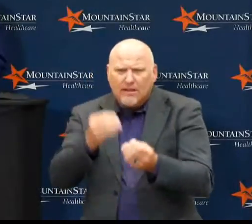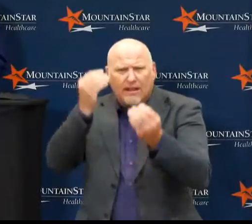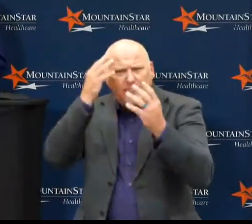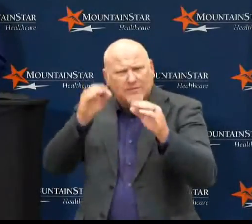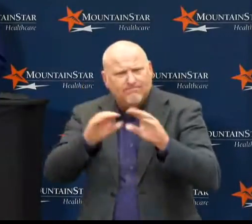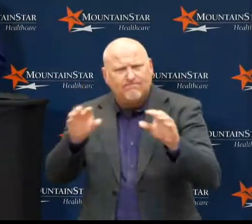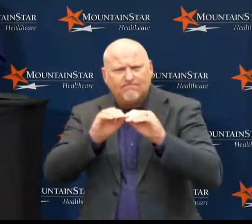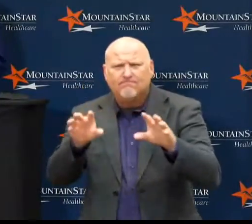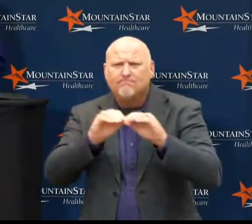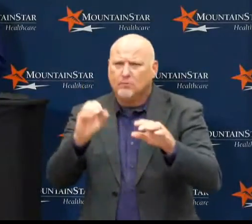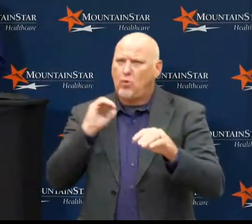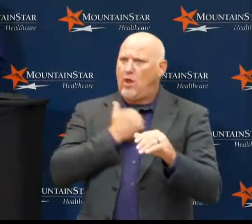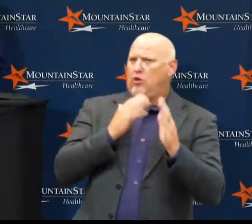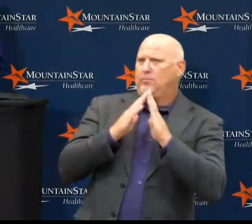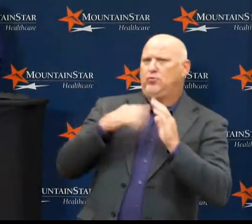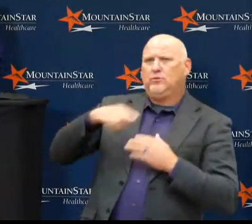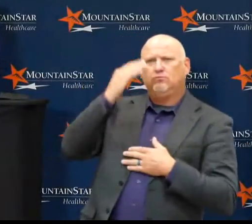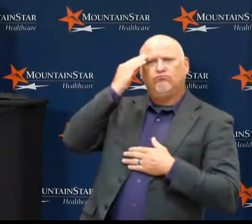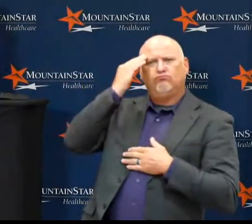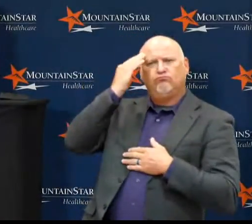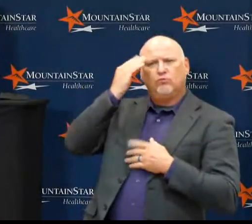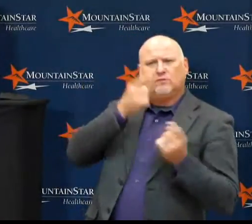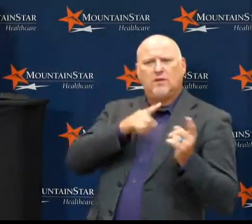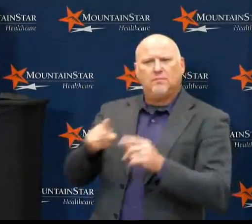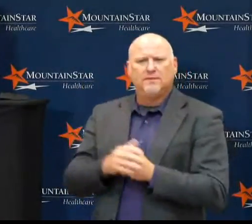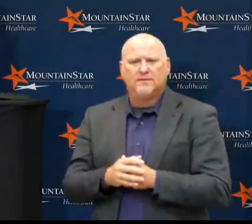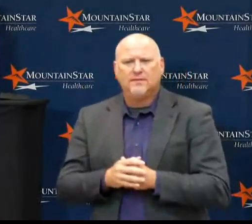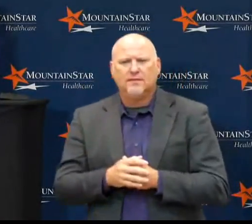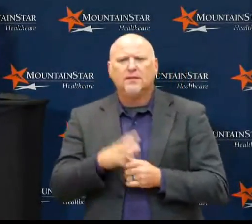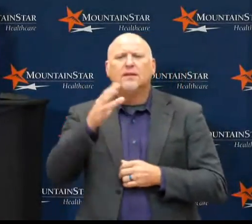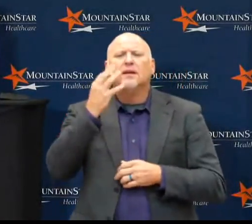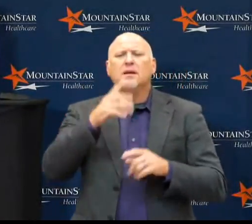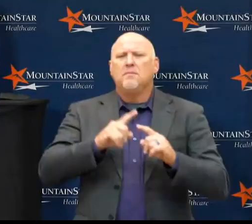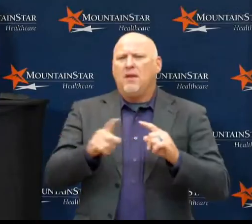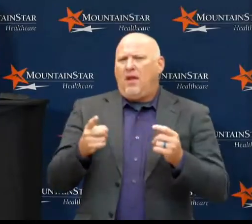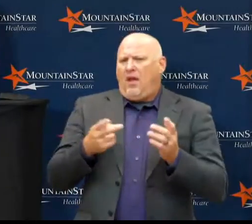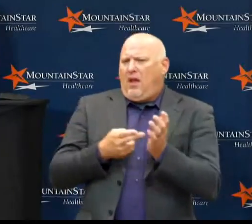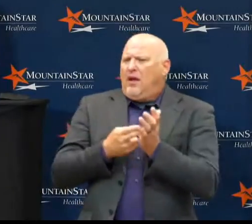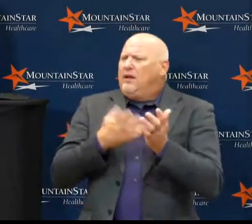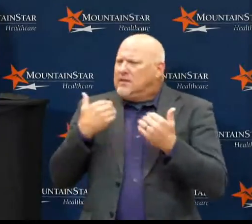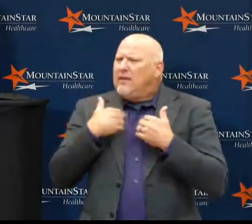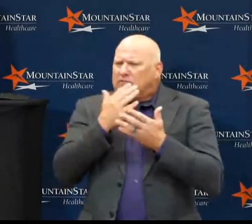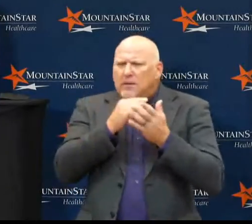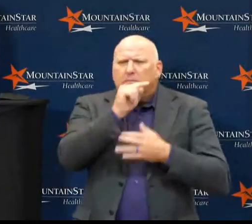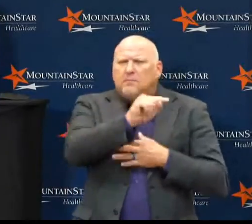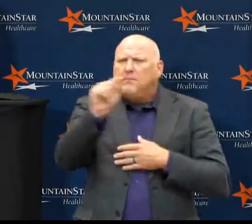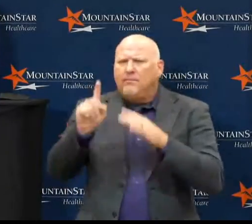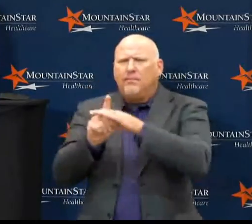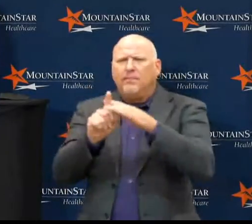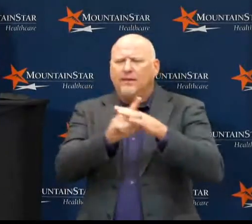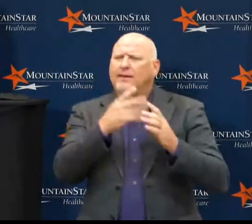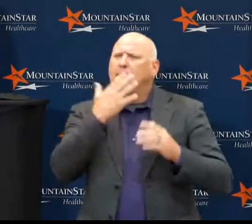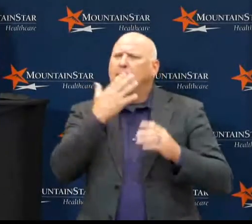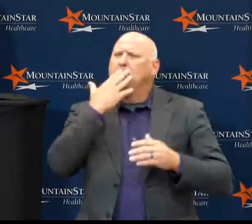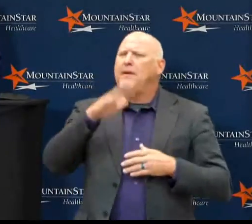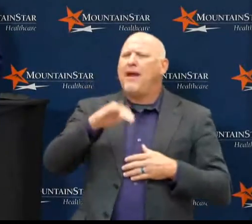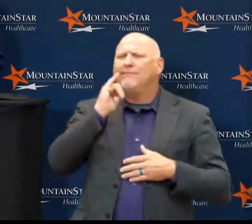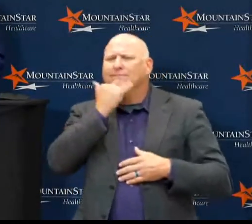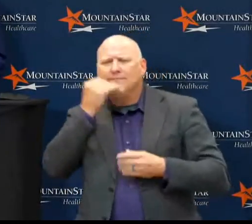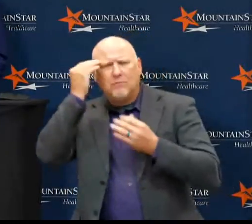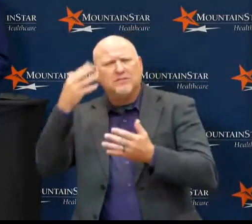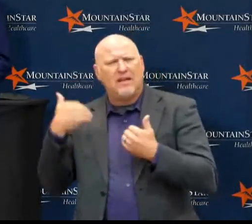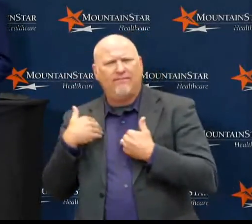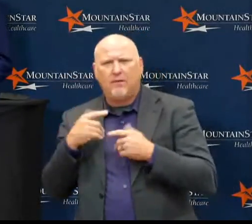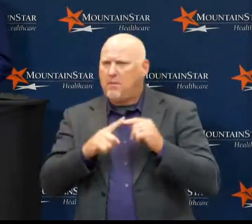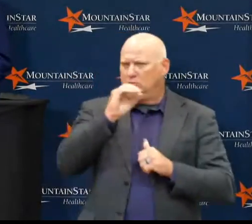bad information, and we need those trusted sources to deliver the most accurate information. And throughout this